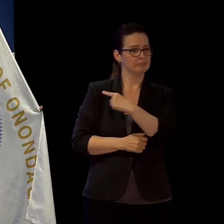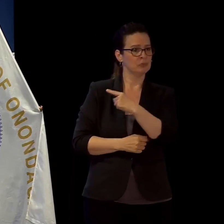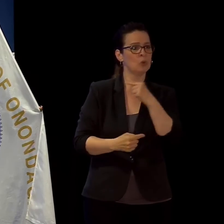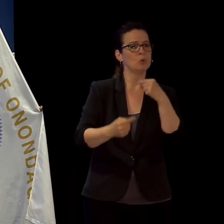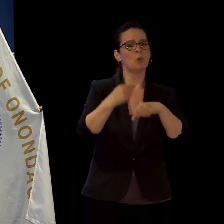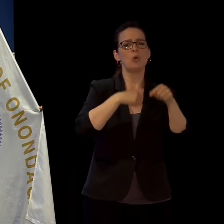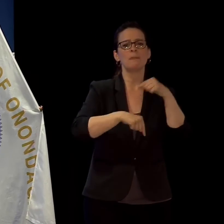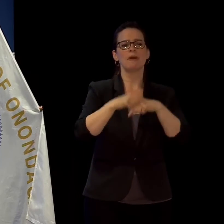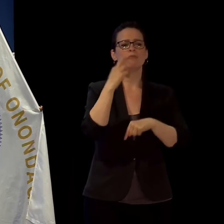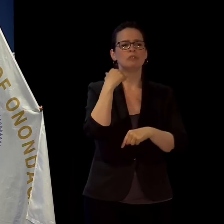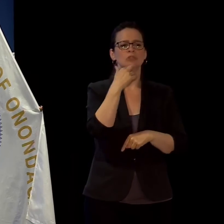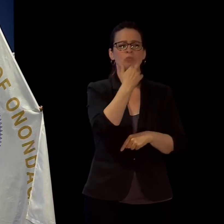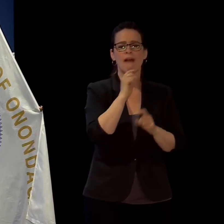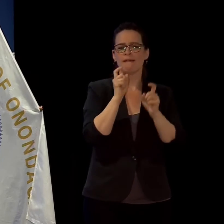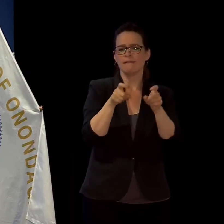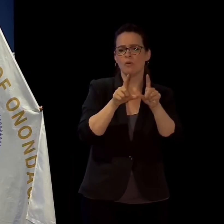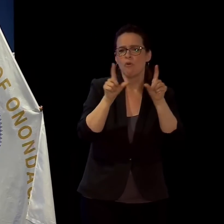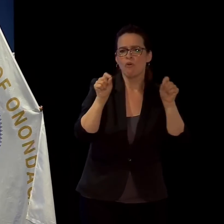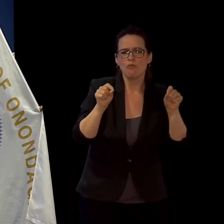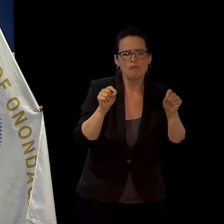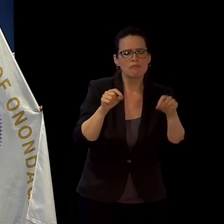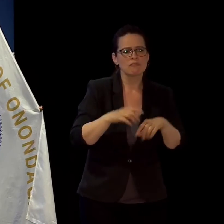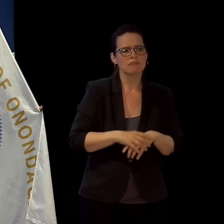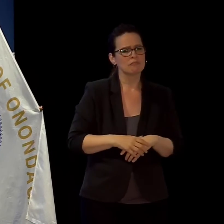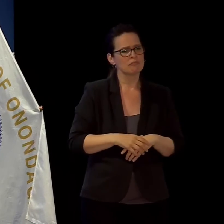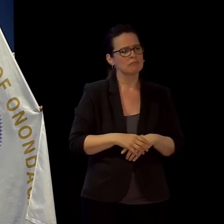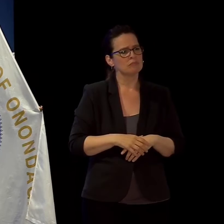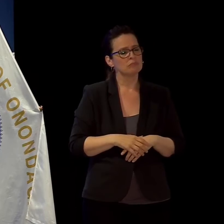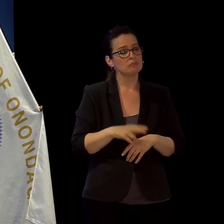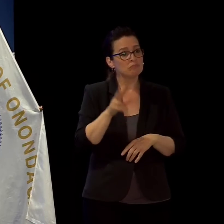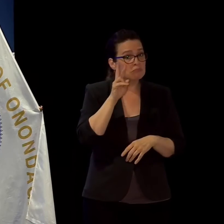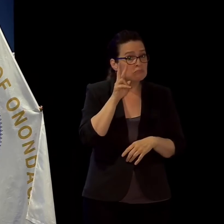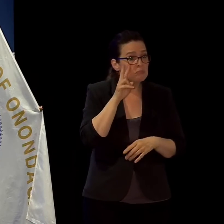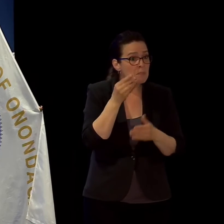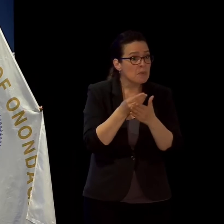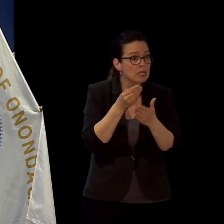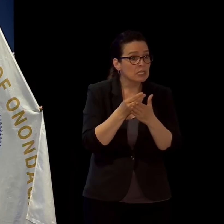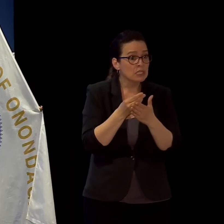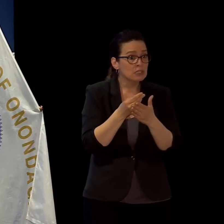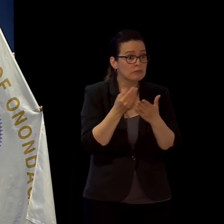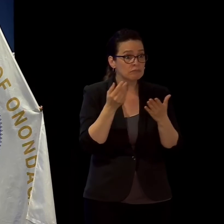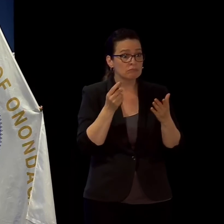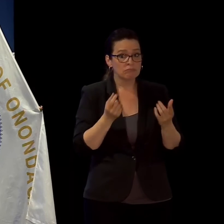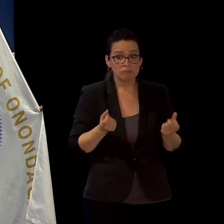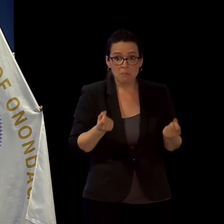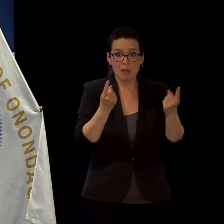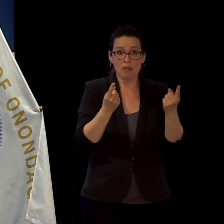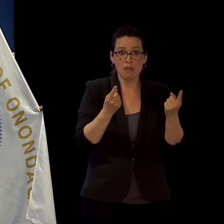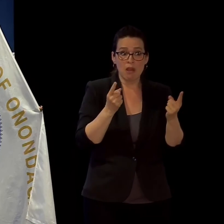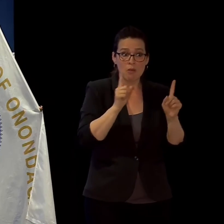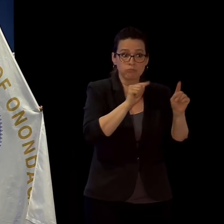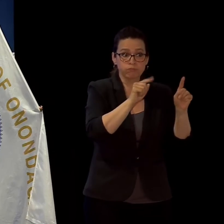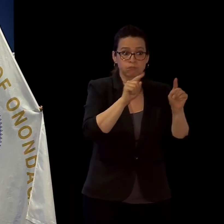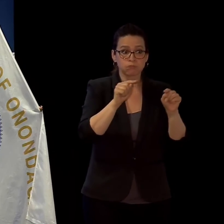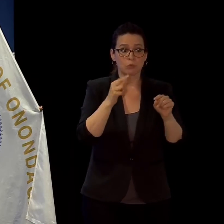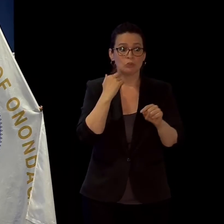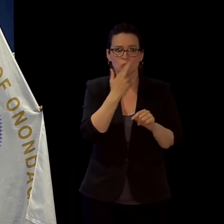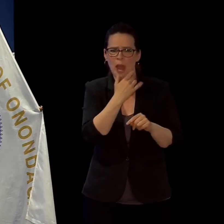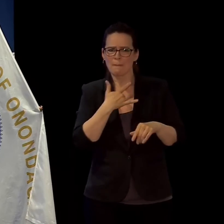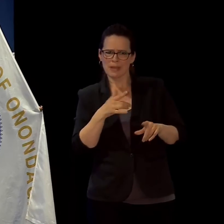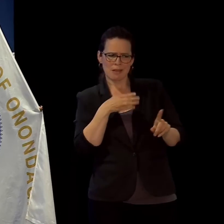quickly, did you guys follow where that money went, where that money was spent, what restaurants it was spent